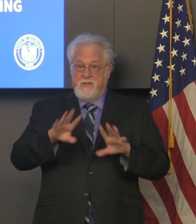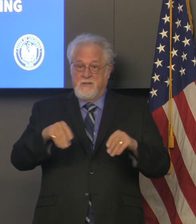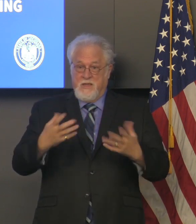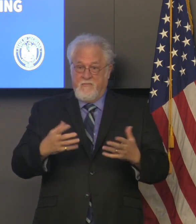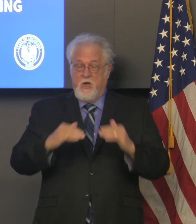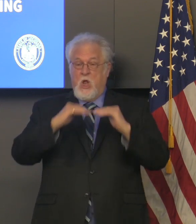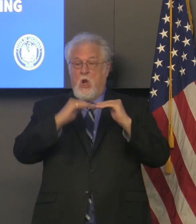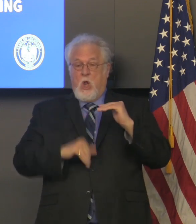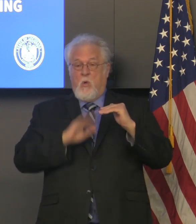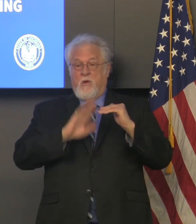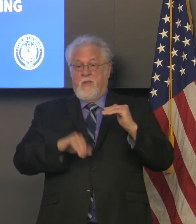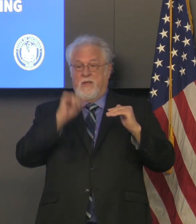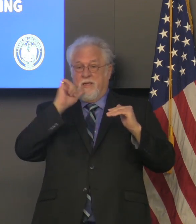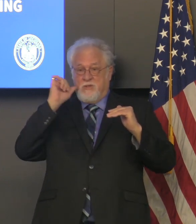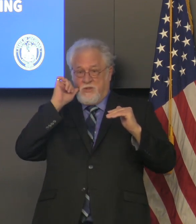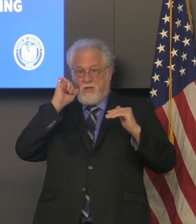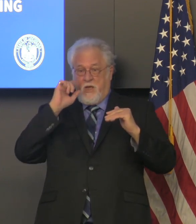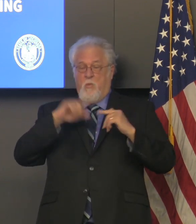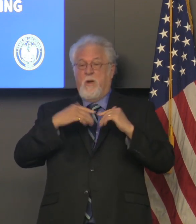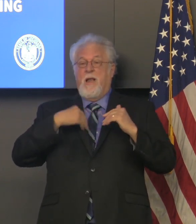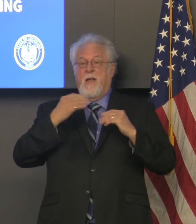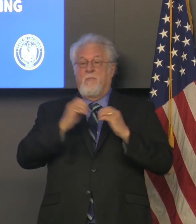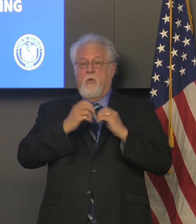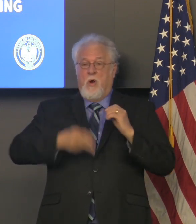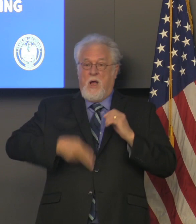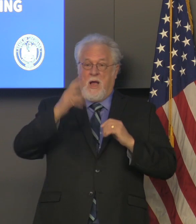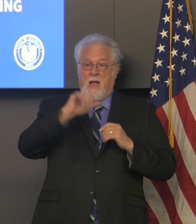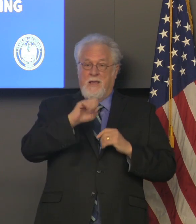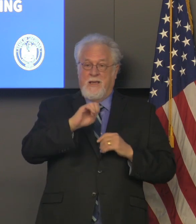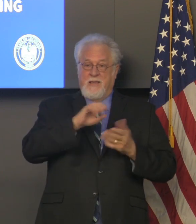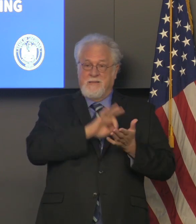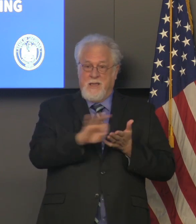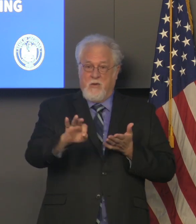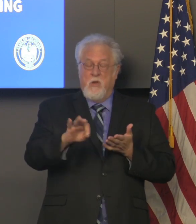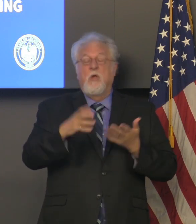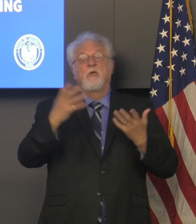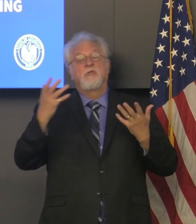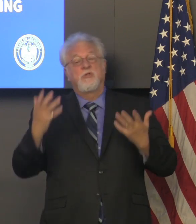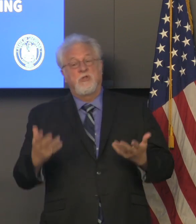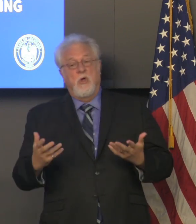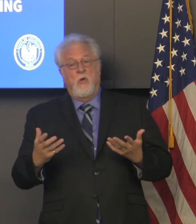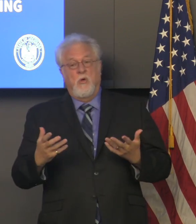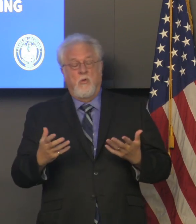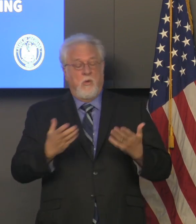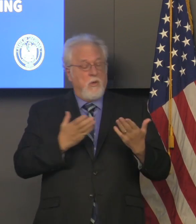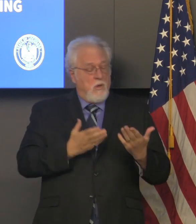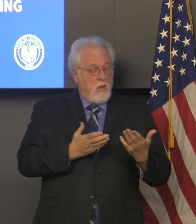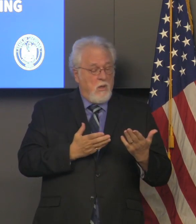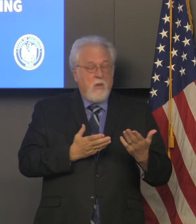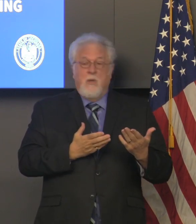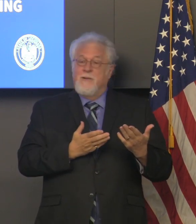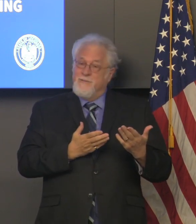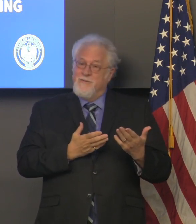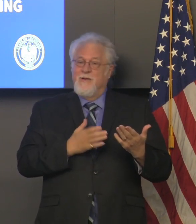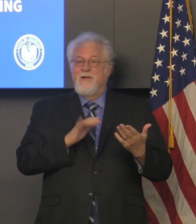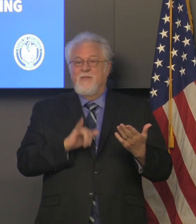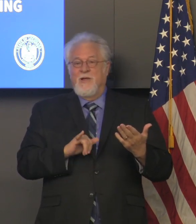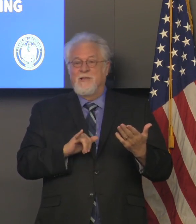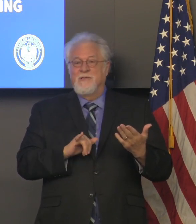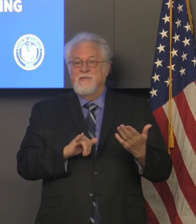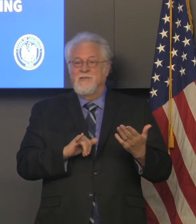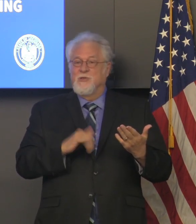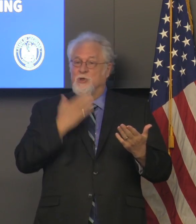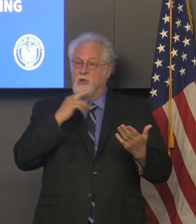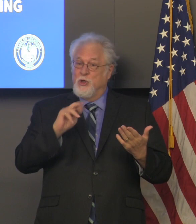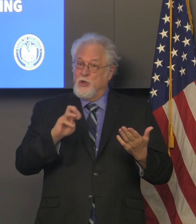is lower than it was yesterday when we had a higher case count. And so you want to take that as being a measure